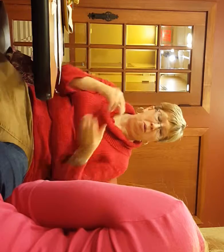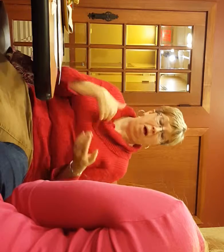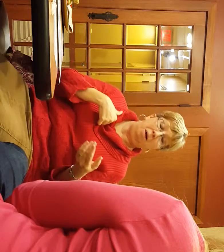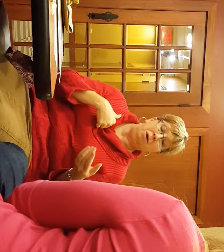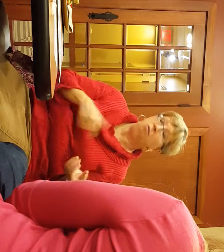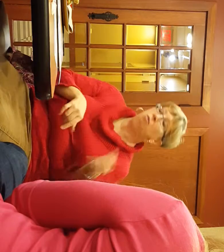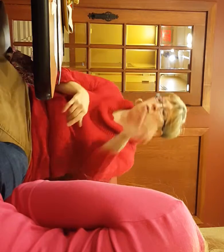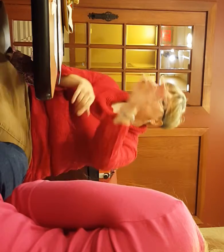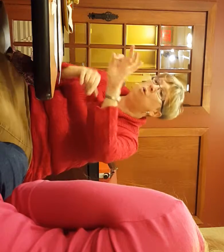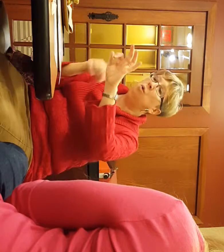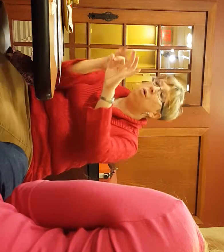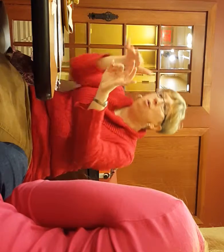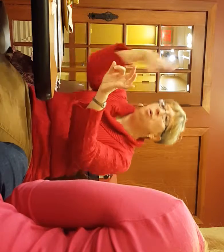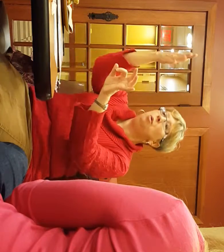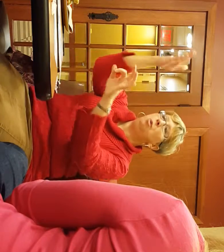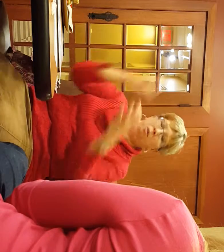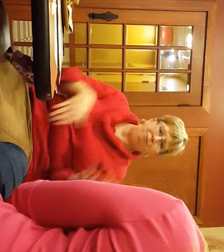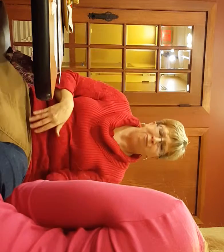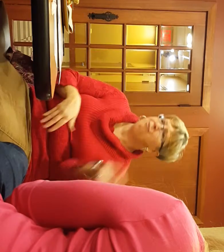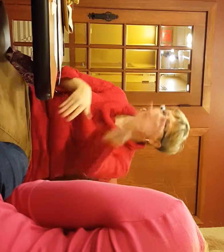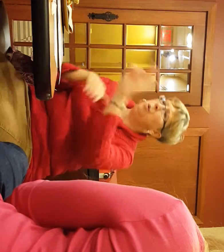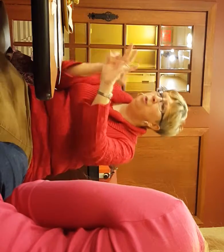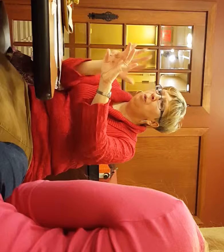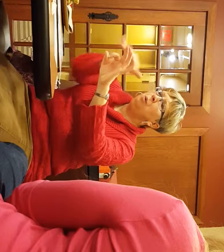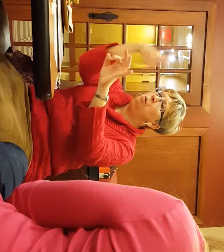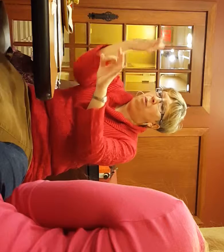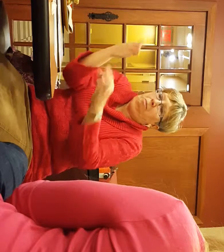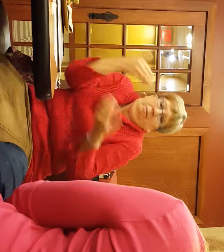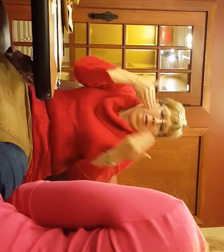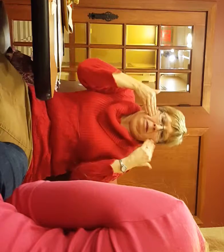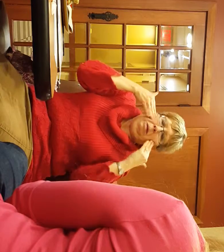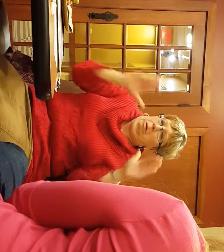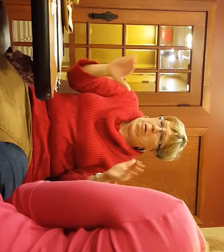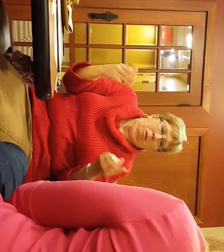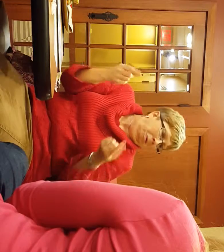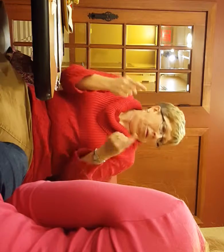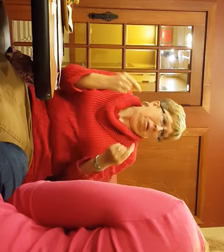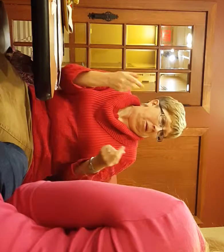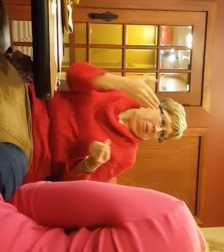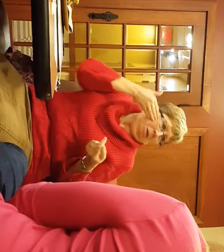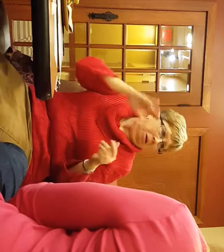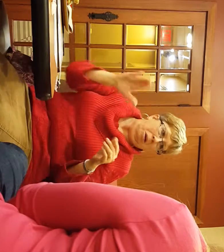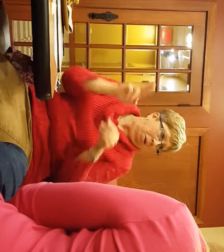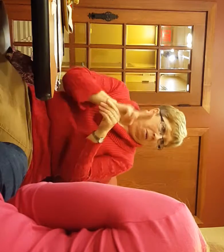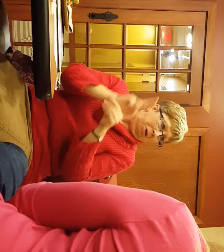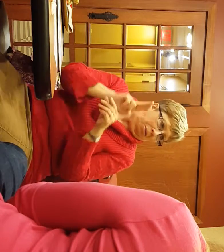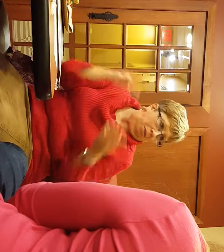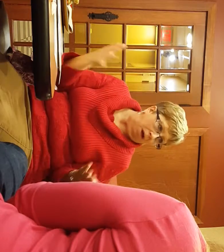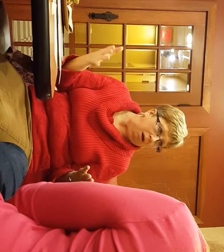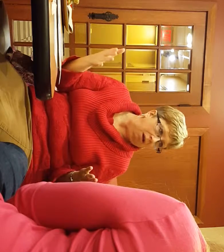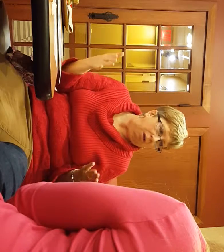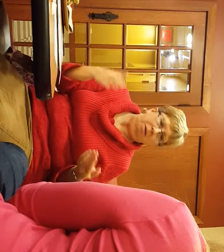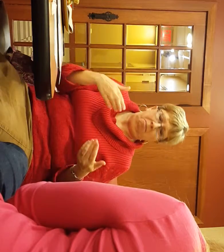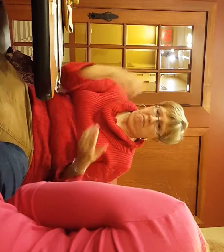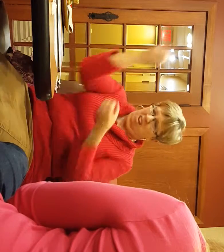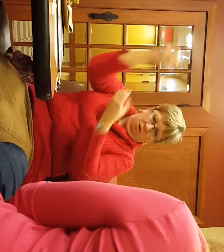think much of it. I didn't really know what I was doing yet. And I didn't have any information at the time, except for, when something would